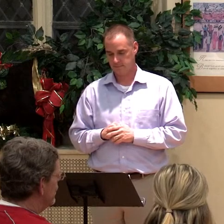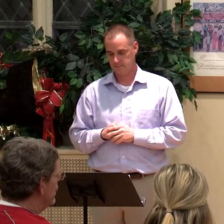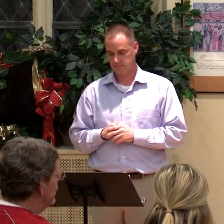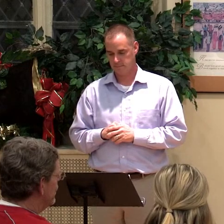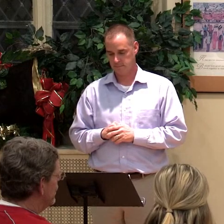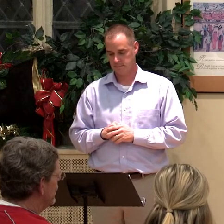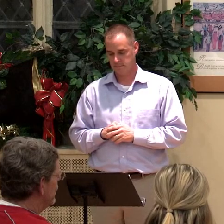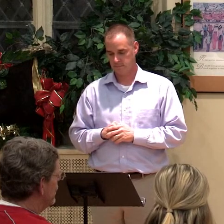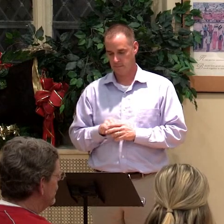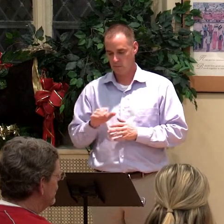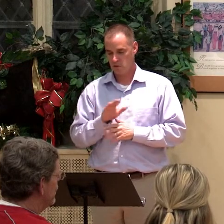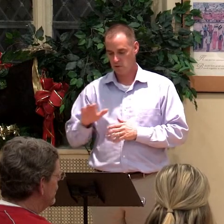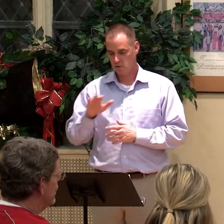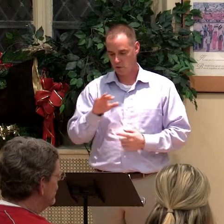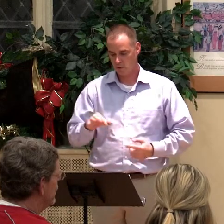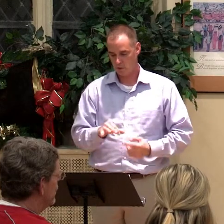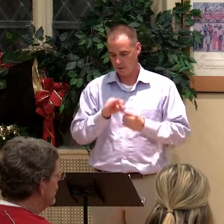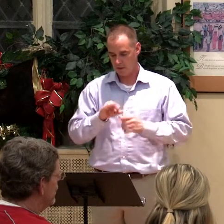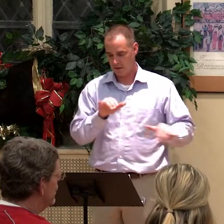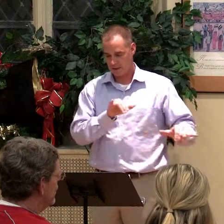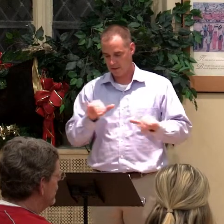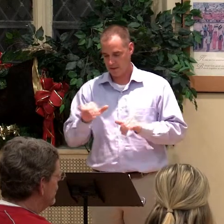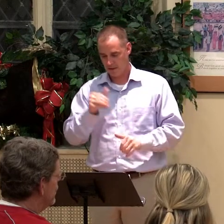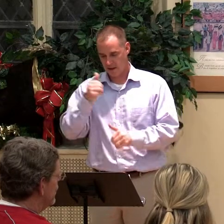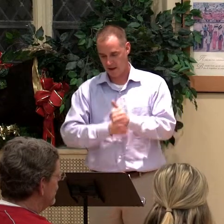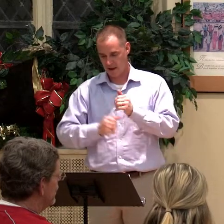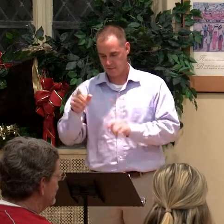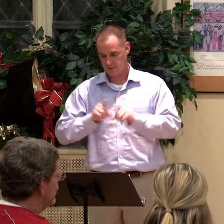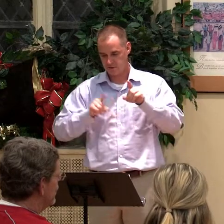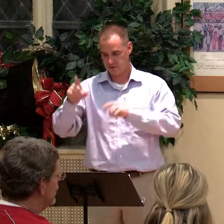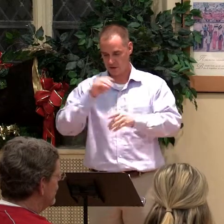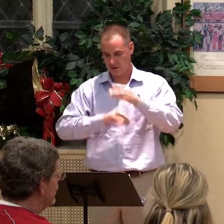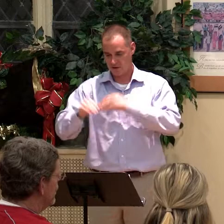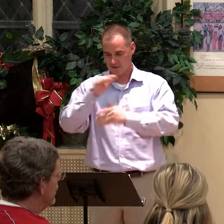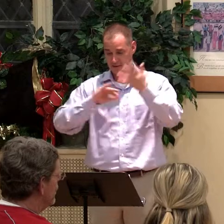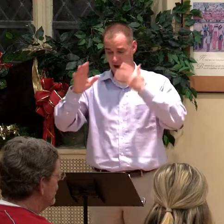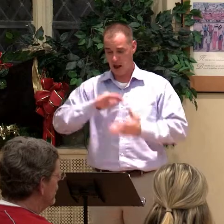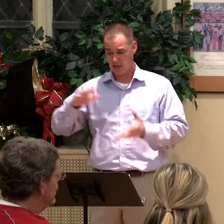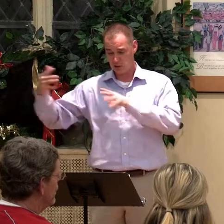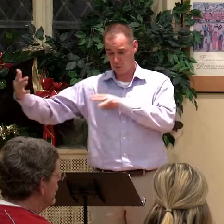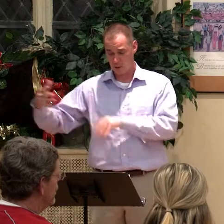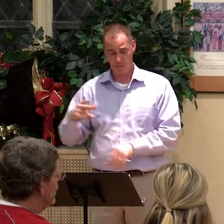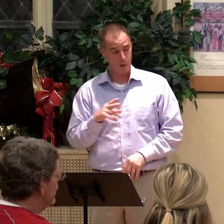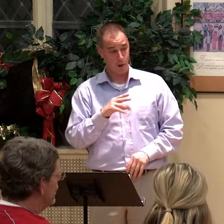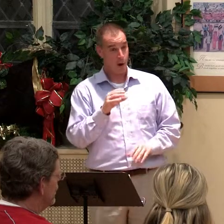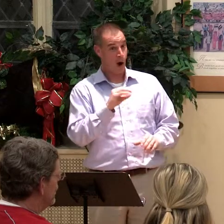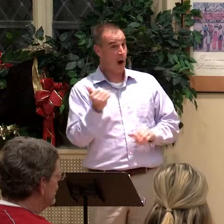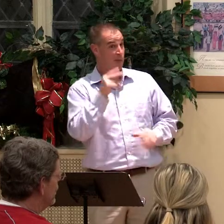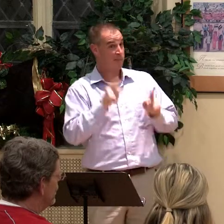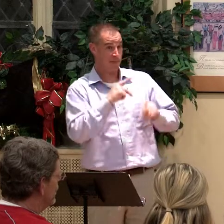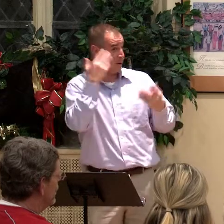unique, like each and every flower in the garden. I messed up. No one knows that.